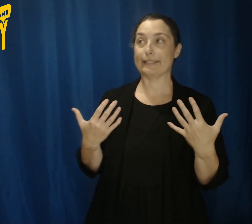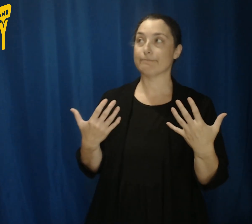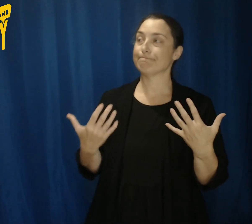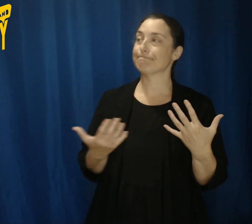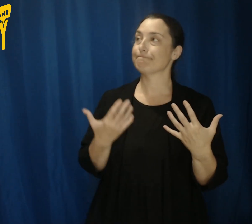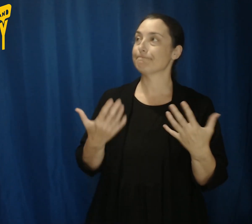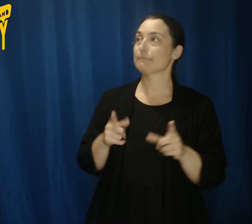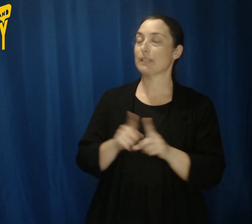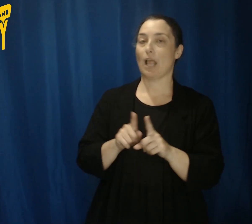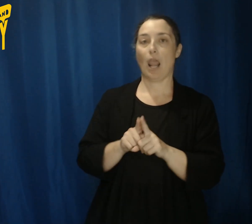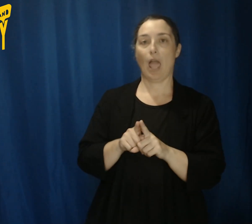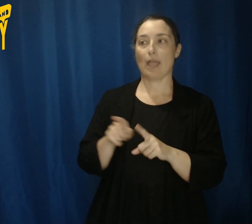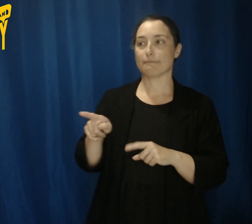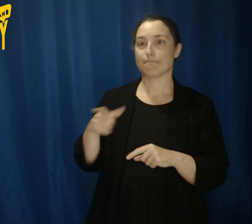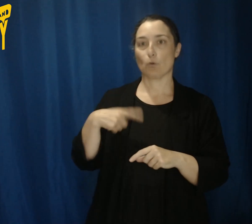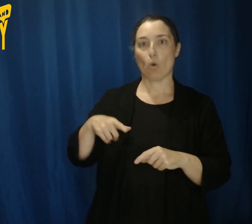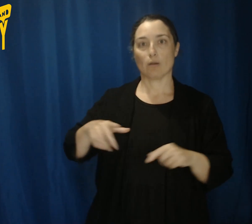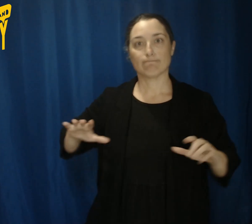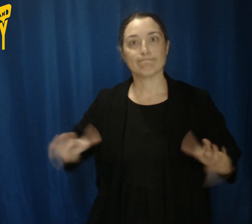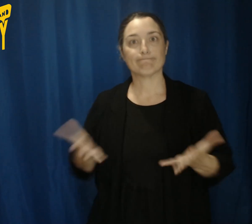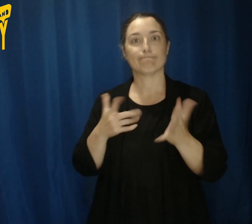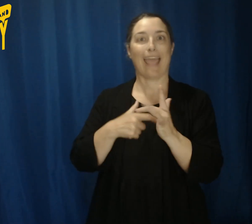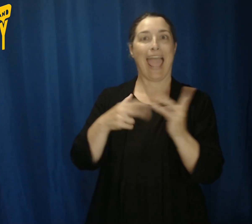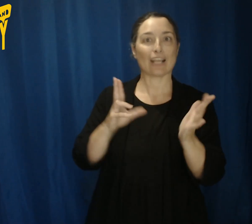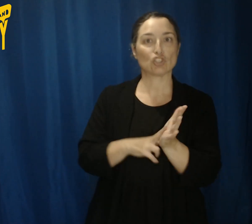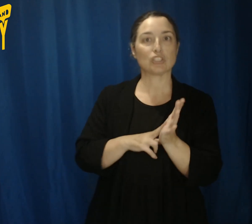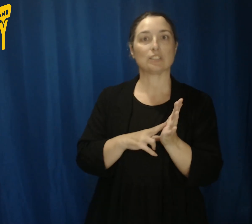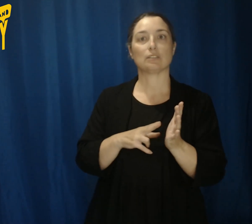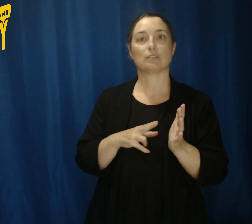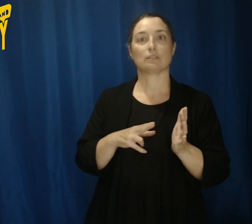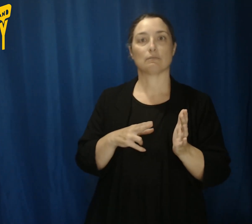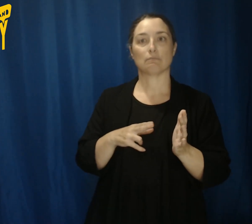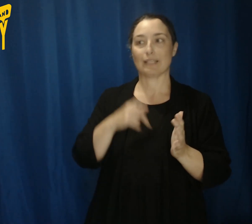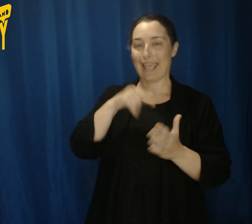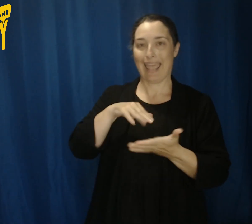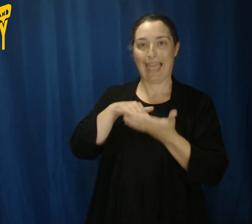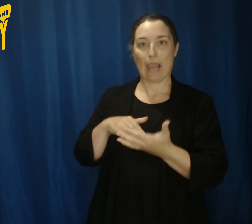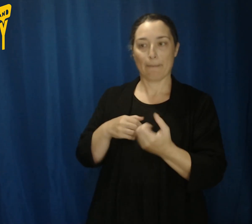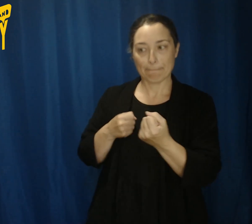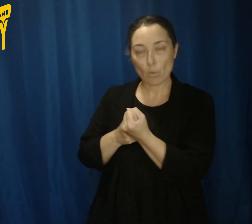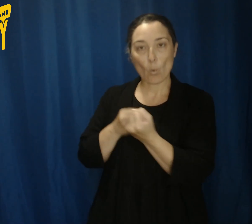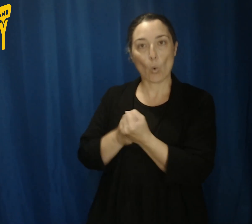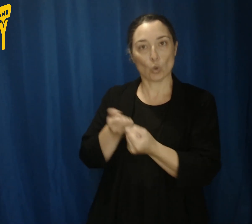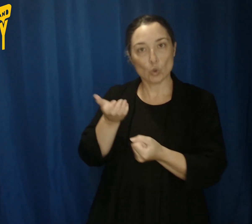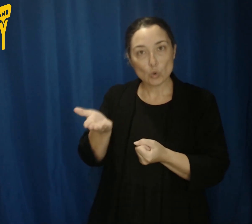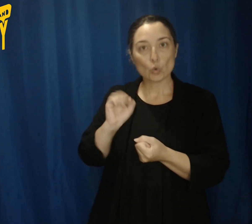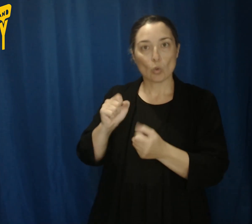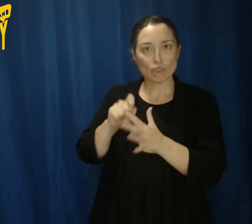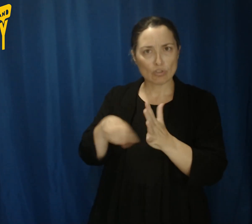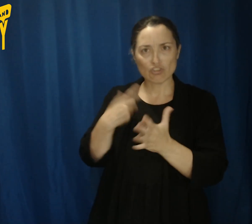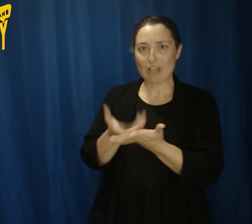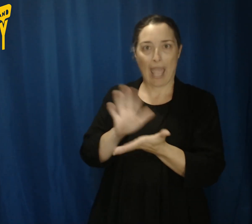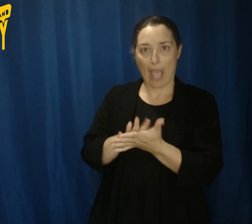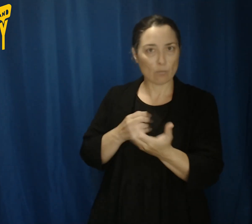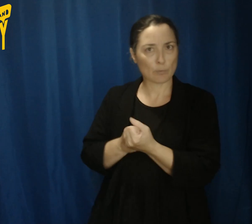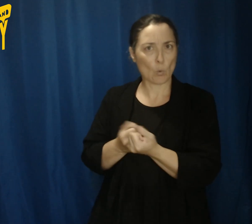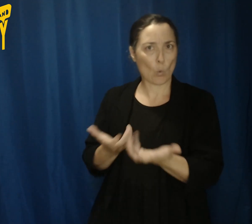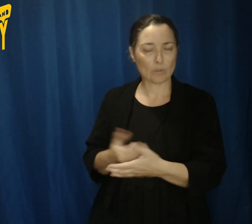call to action, any way that people can help support you or the projects that you're working on at the moment? Yeah, watch this